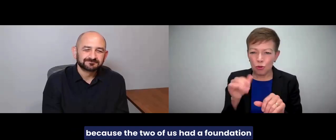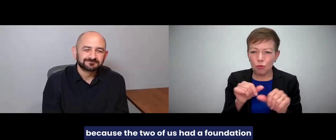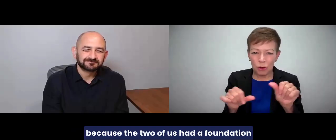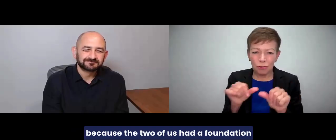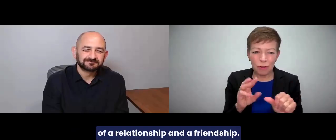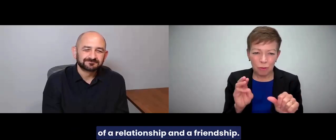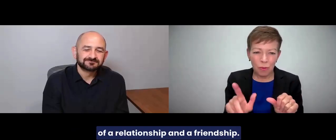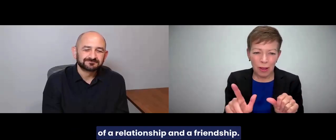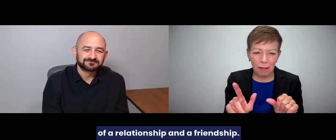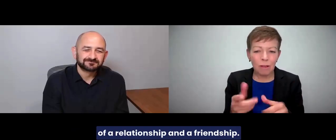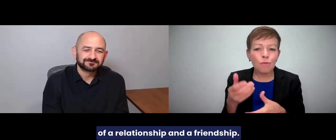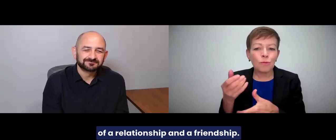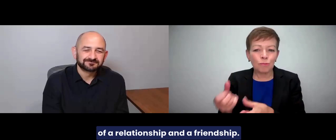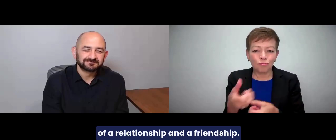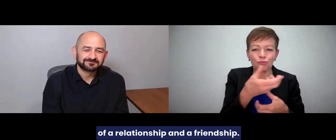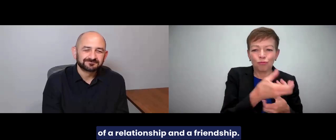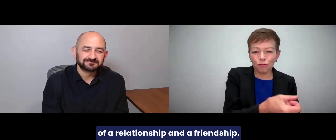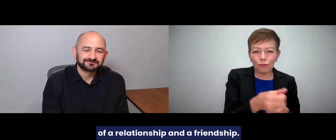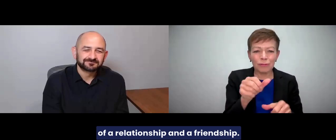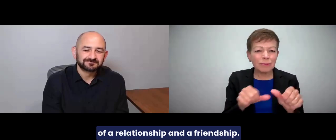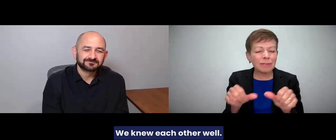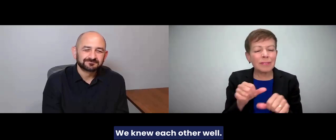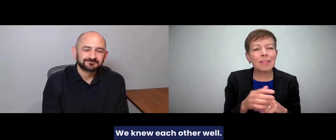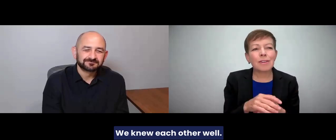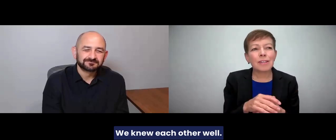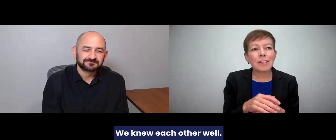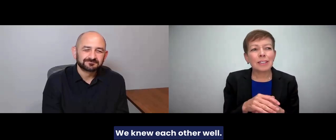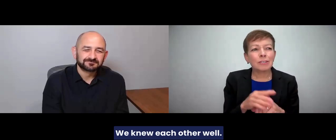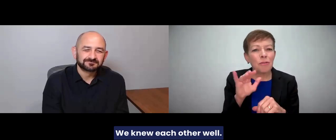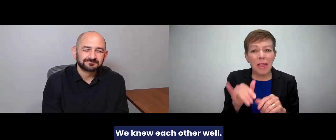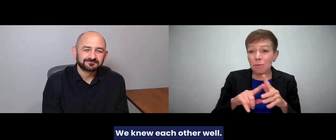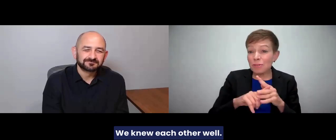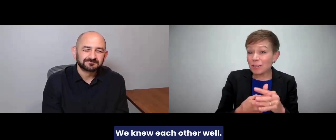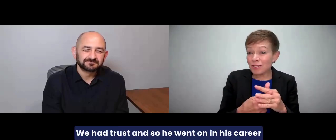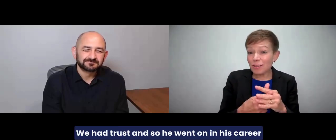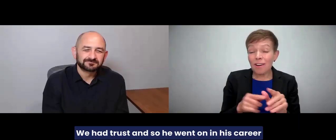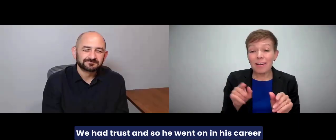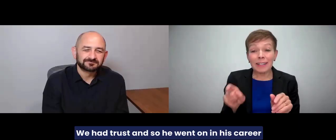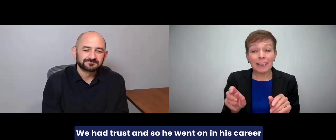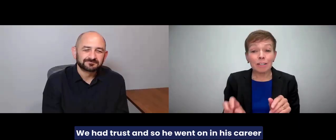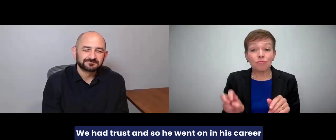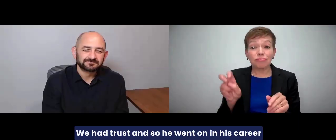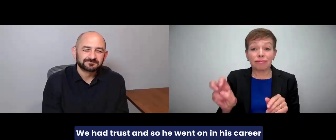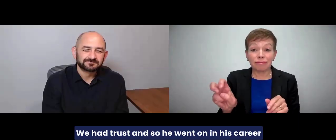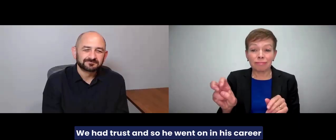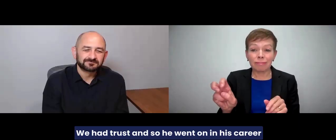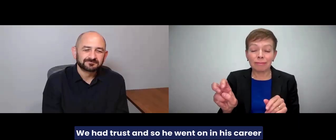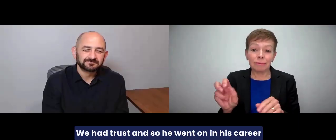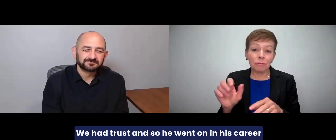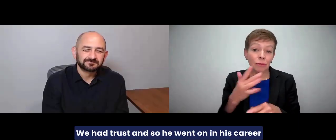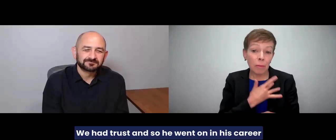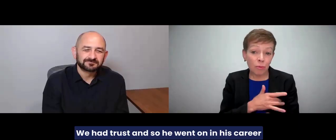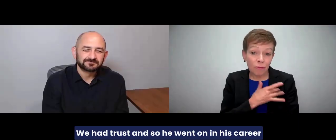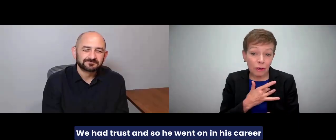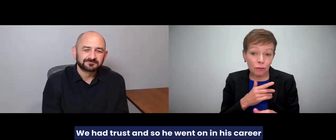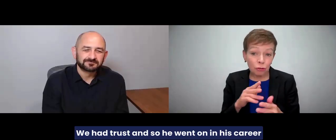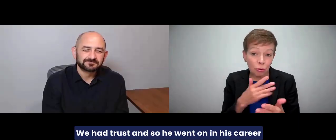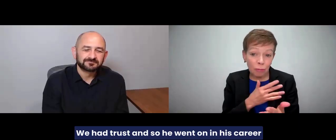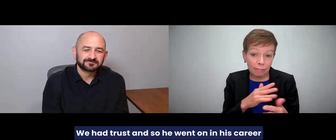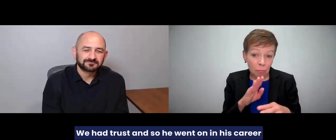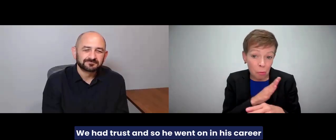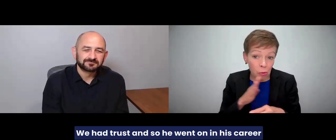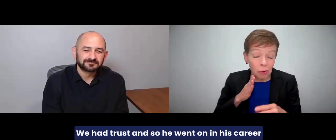a foundation of a relationship and a friendship. We knew each other well. We had trust. And